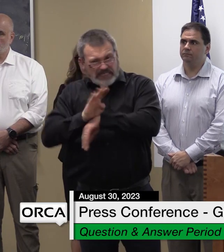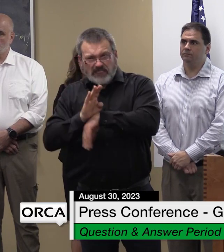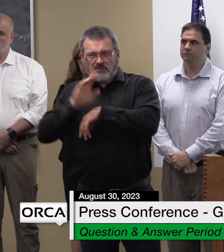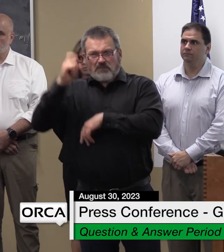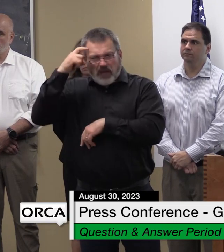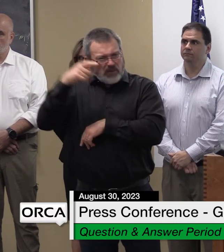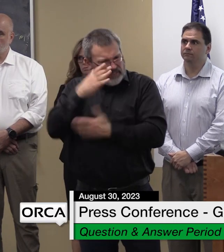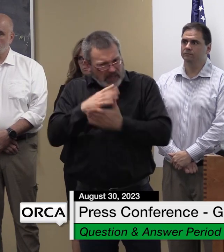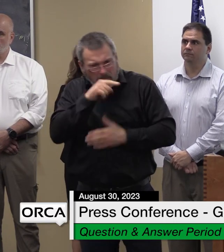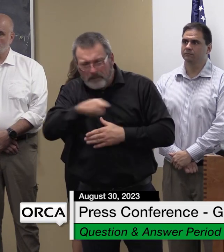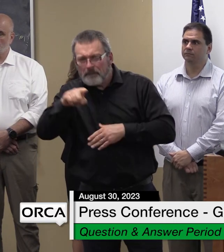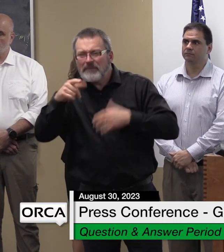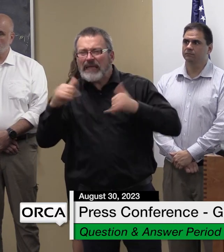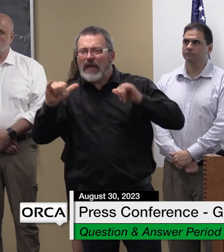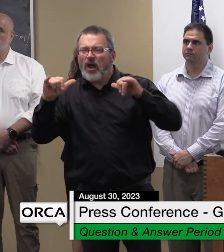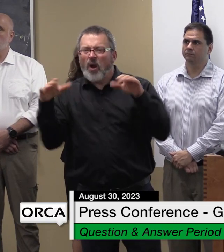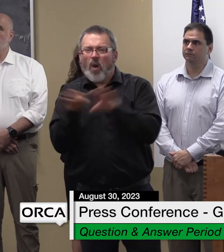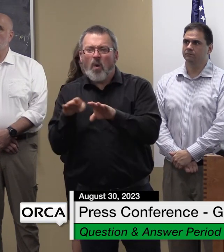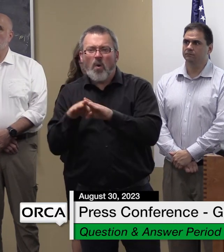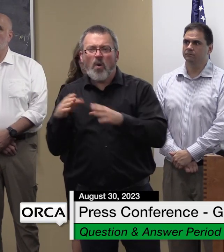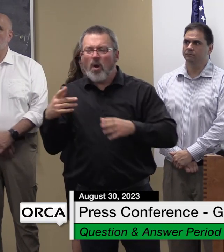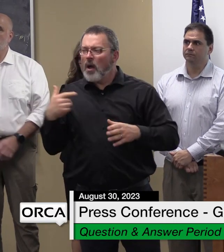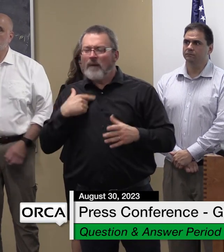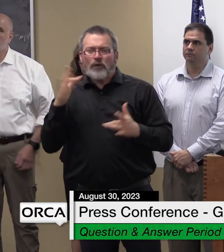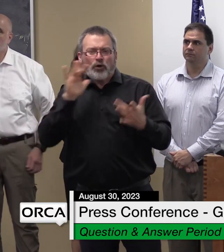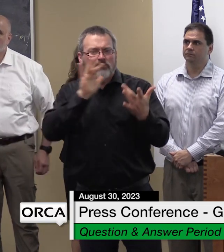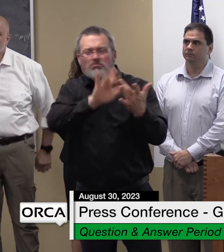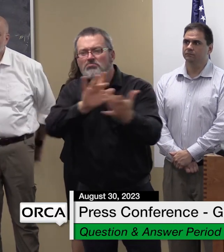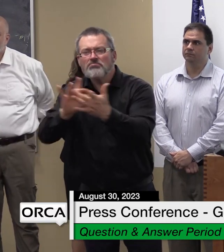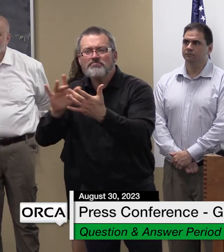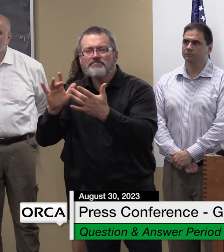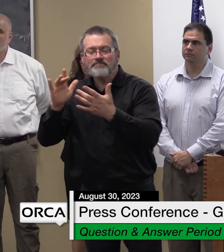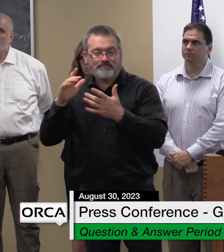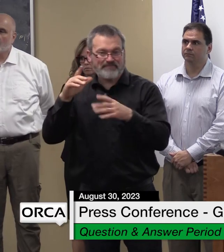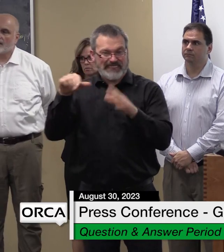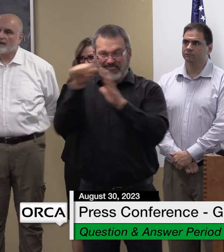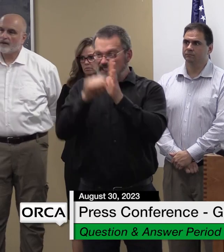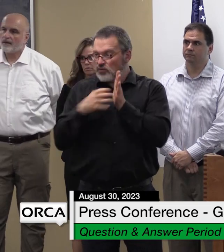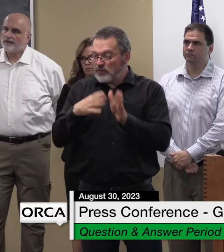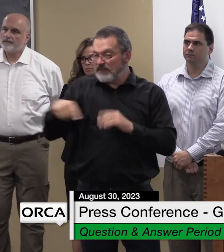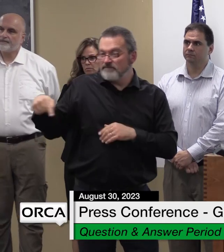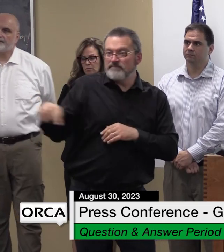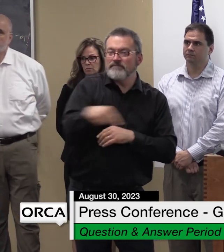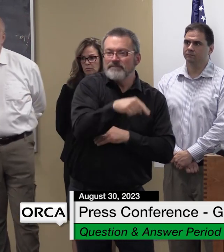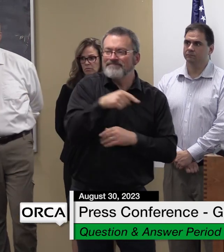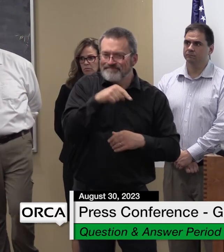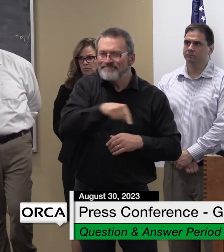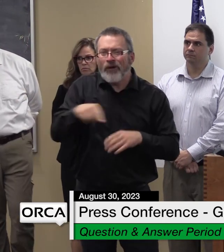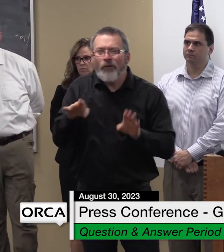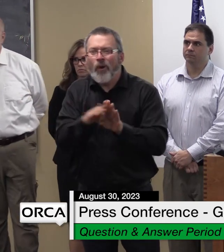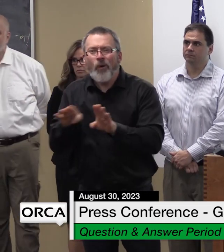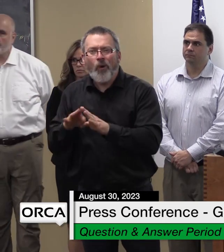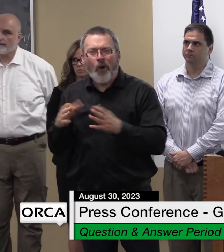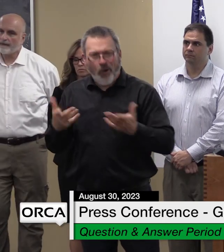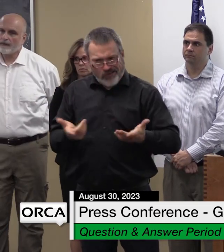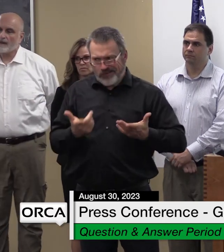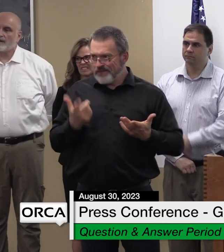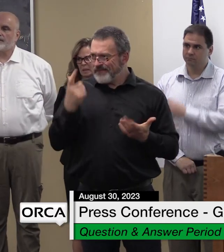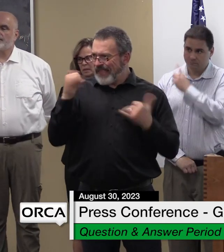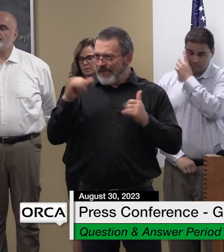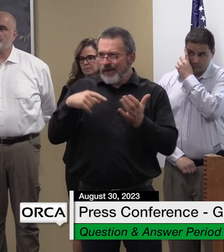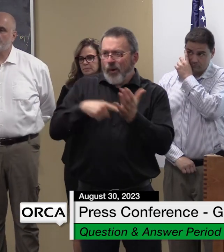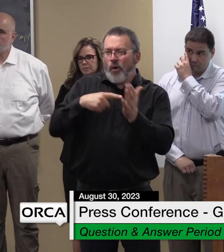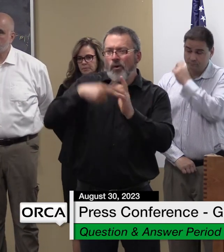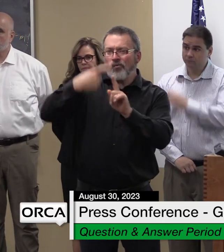I've spoken to people that own buildings along State Street and Main Street saying they don't know if they're going to be able to rent to anybody because they don't know if anyone's going to want to move